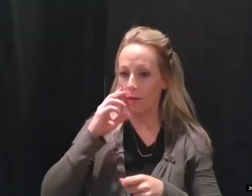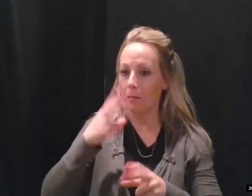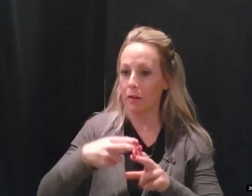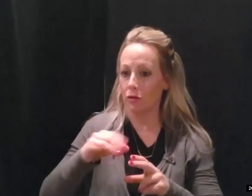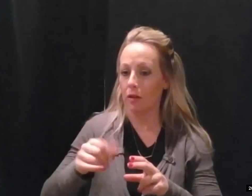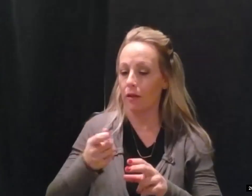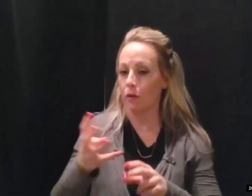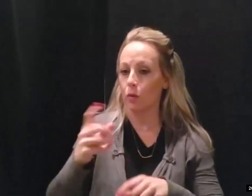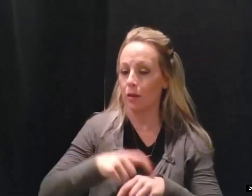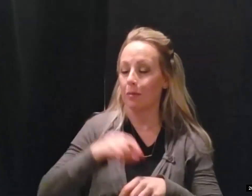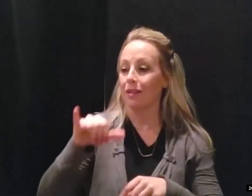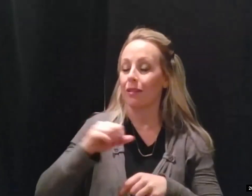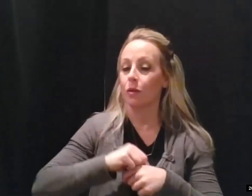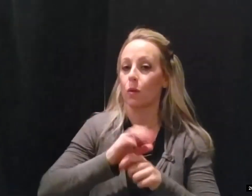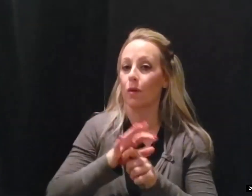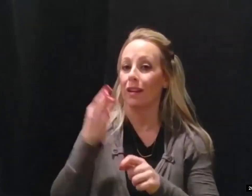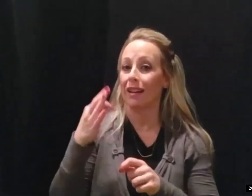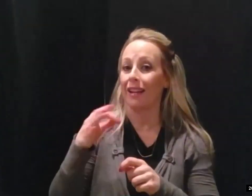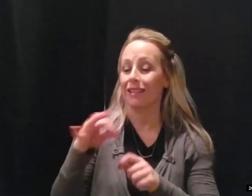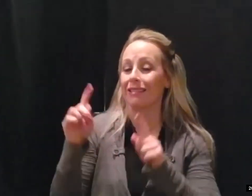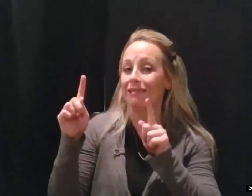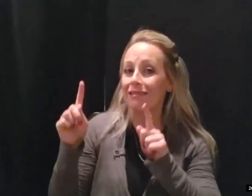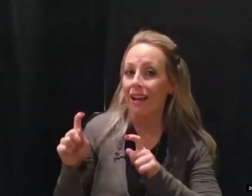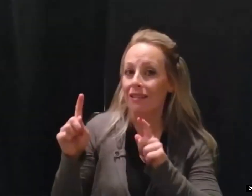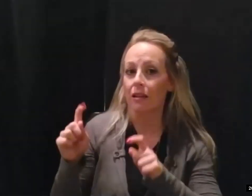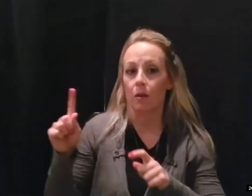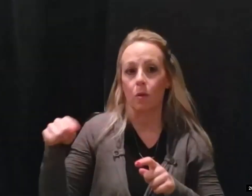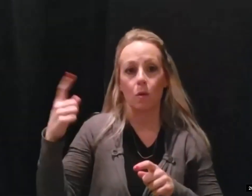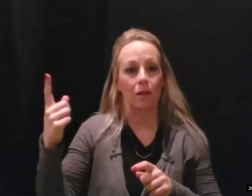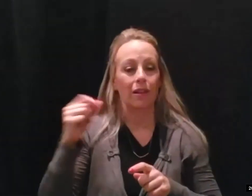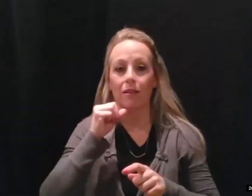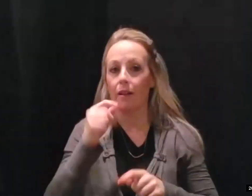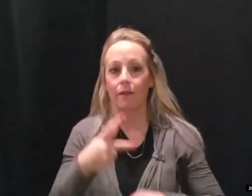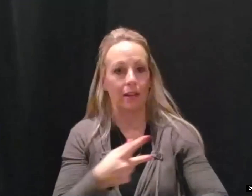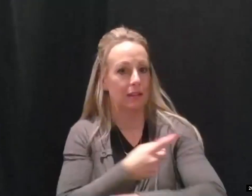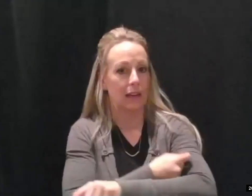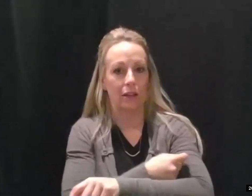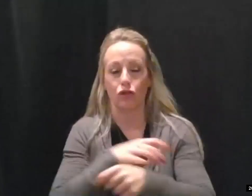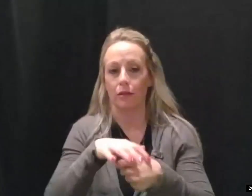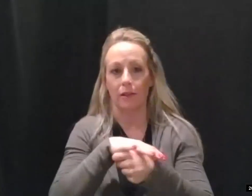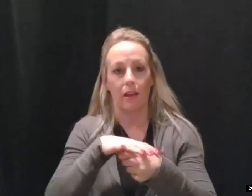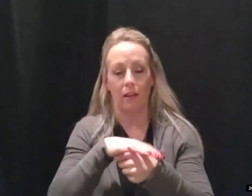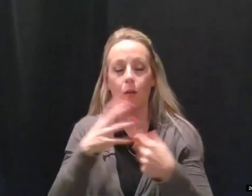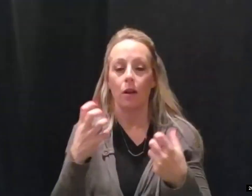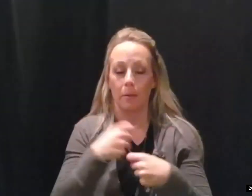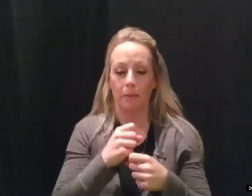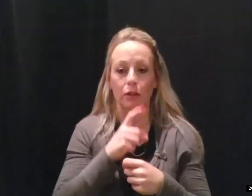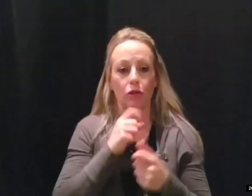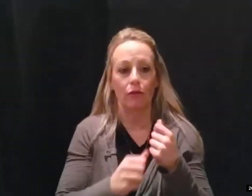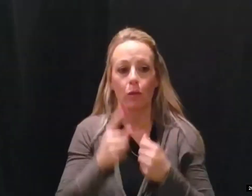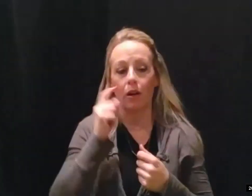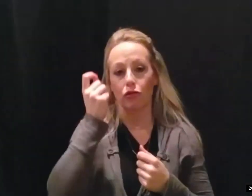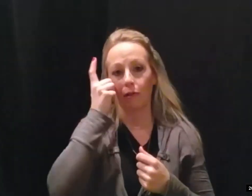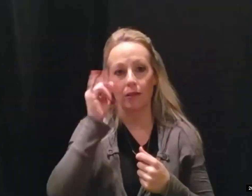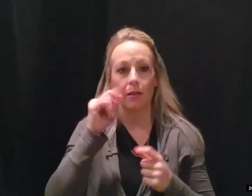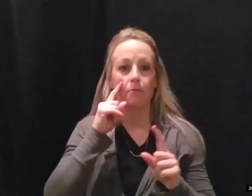is COVID-19 testing only. That is not vaccinations. I just want to be sure that everybody understands that.